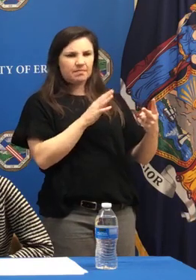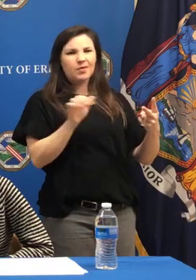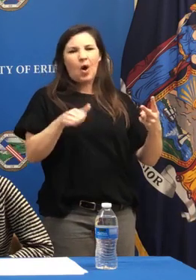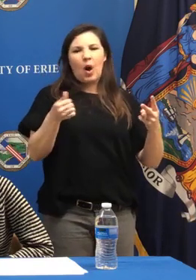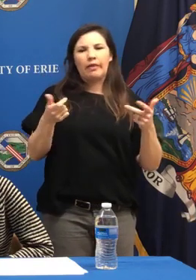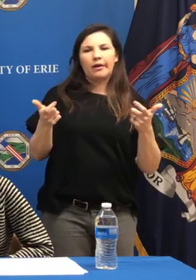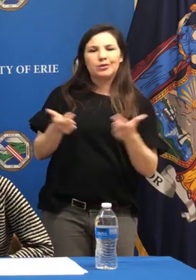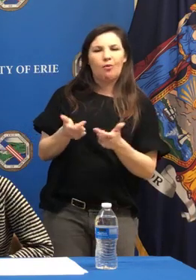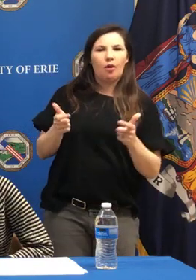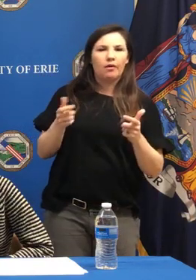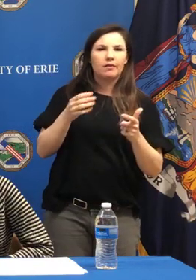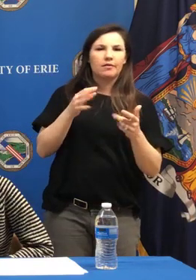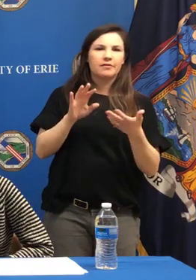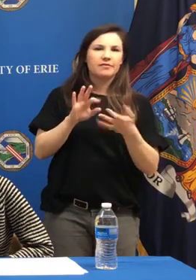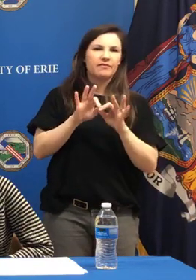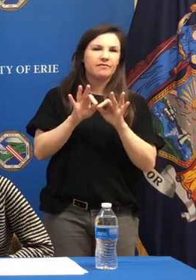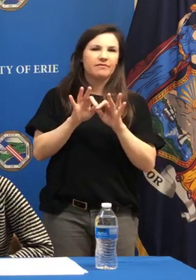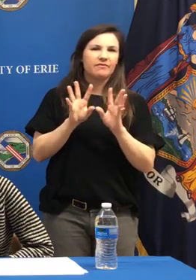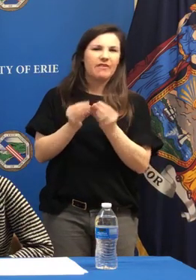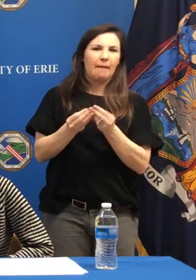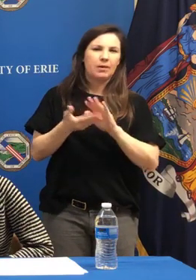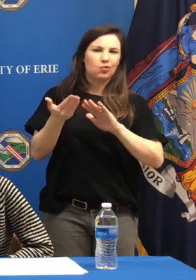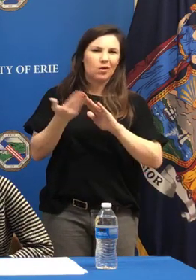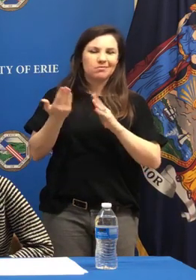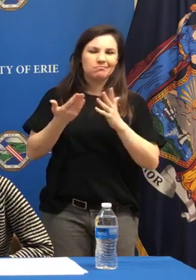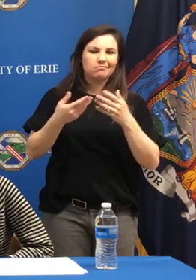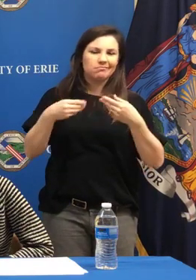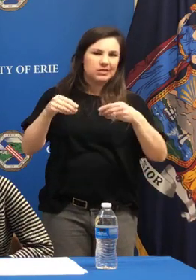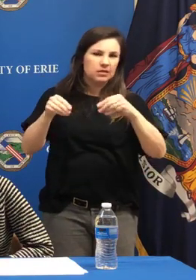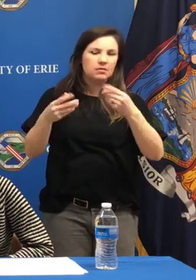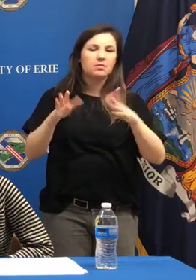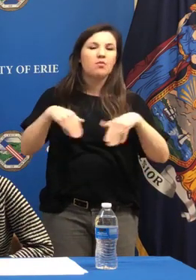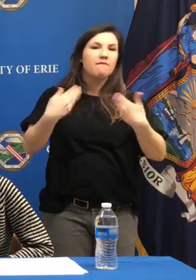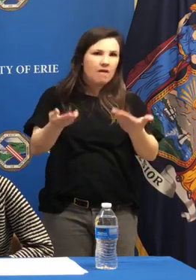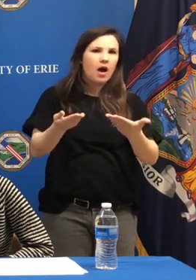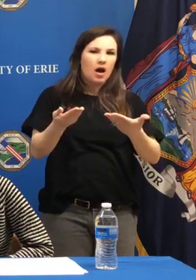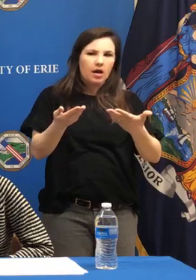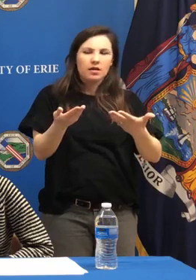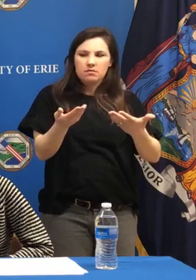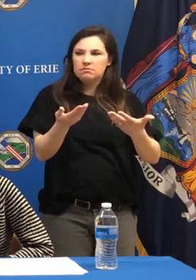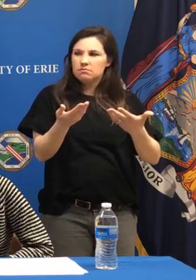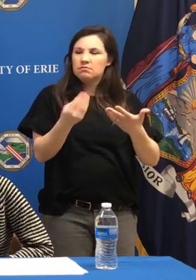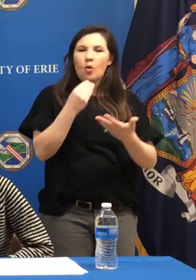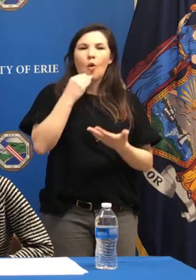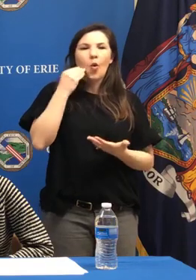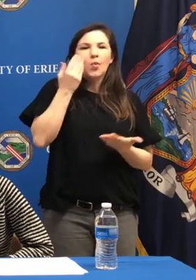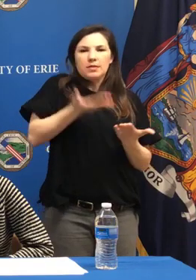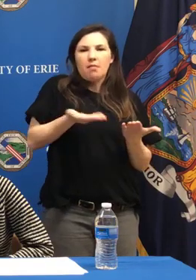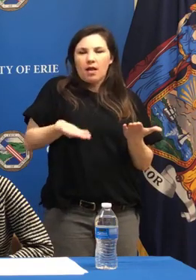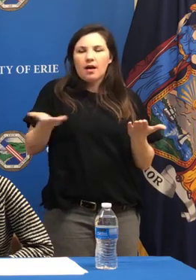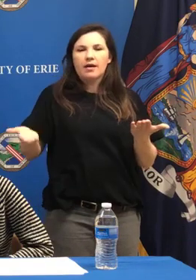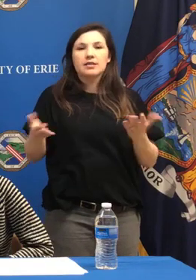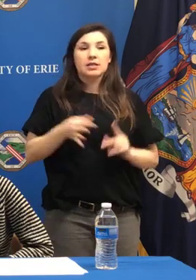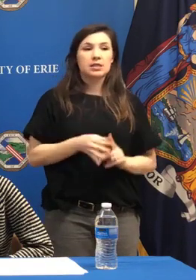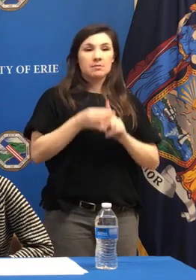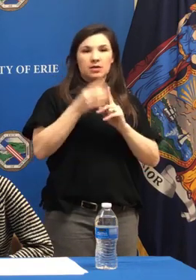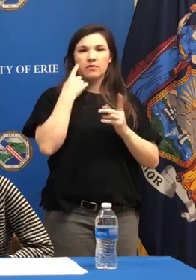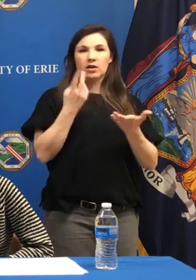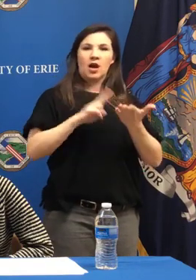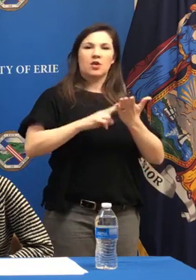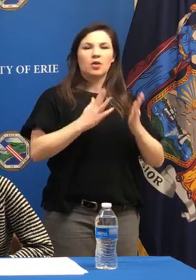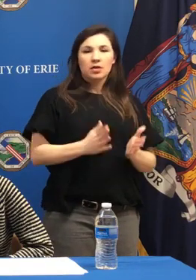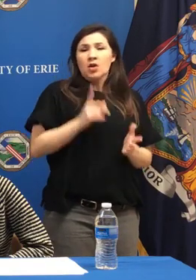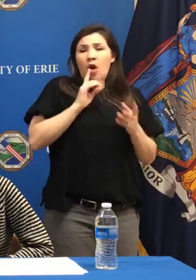smaller family-run organizations that actually provide these types of home supplies, especially for contractors,